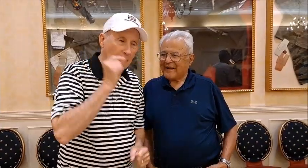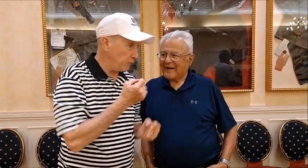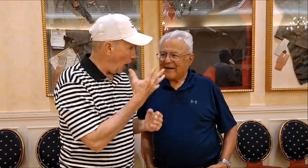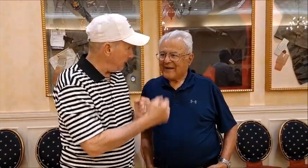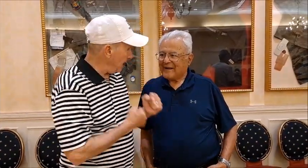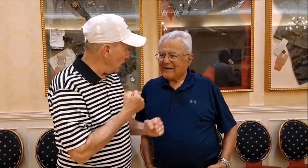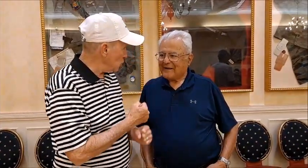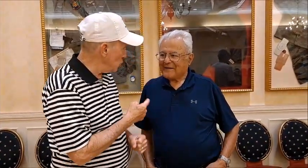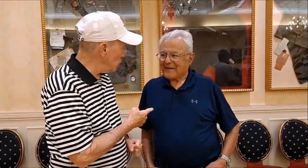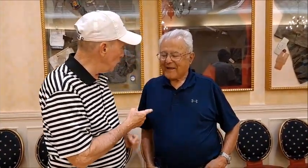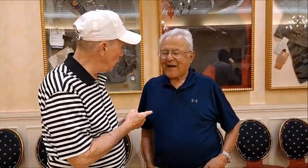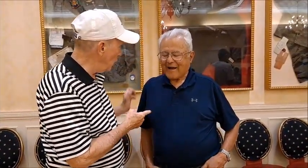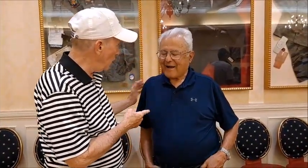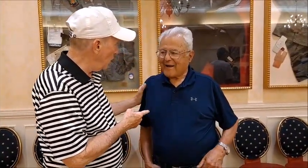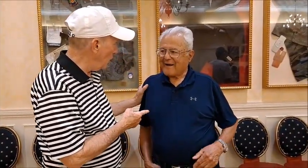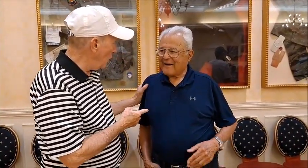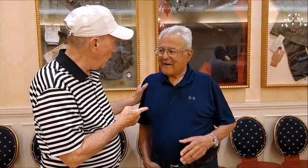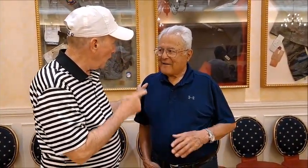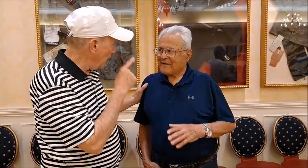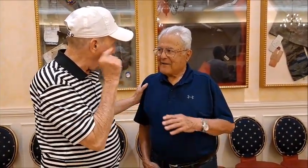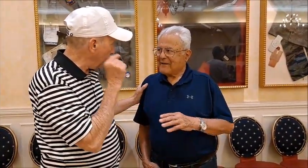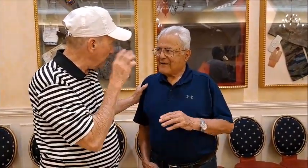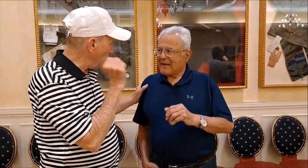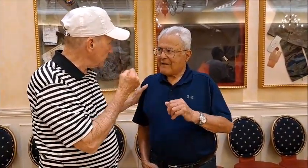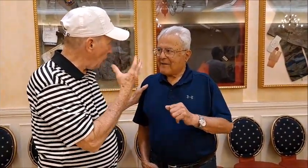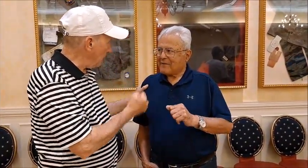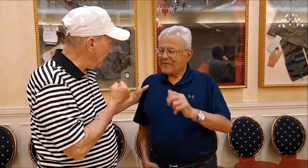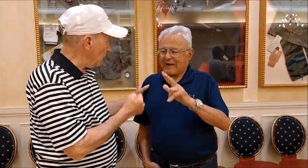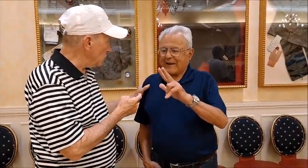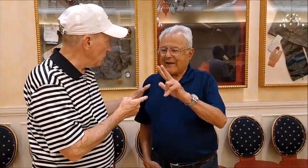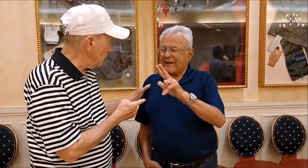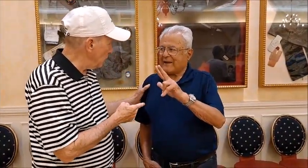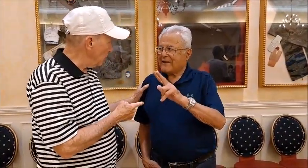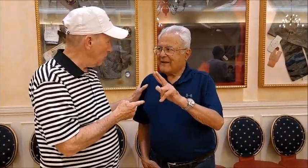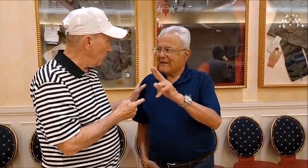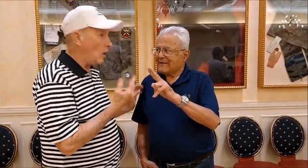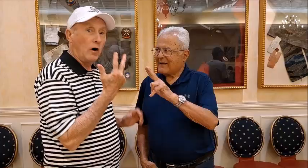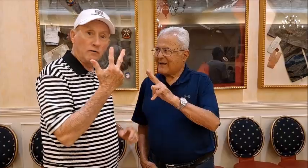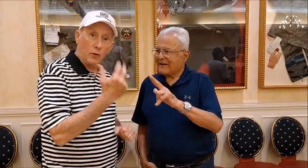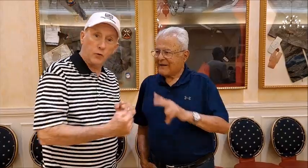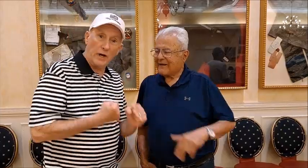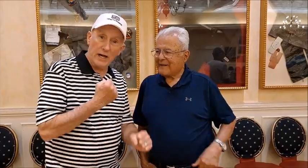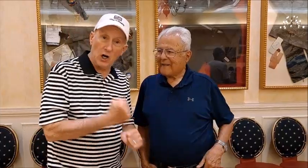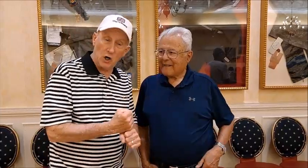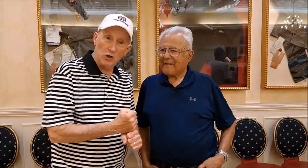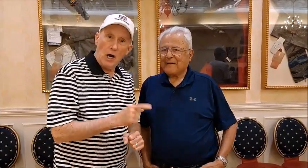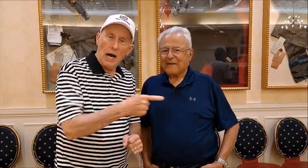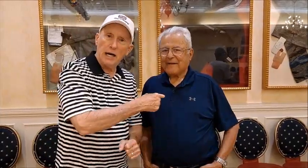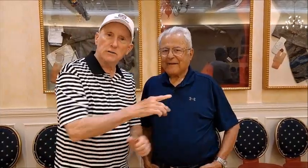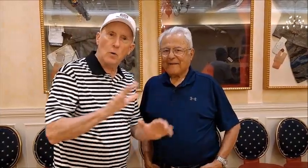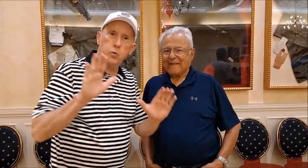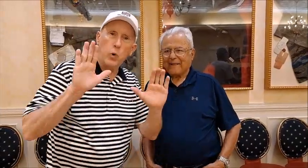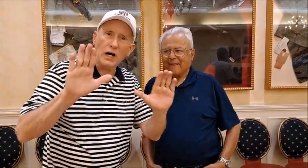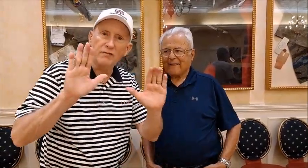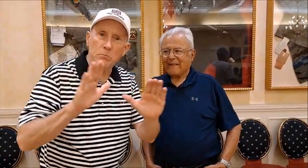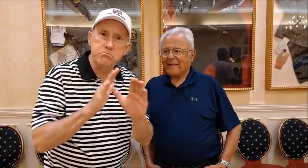there for how many years? Got it there for how many years? For 2-3 years. And it's a wonderful